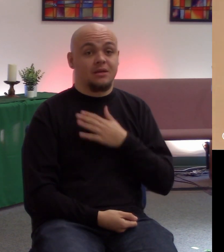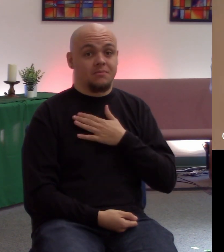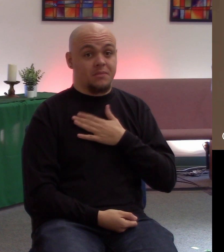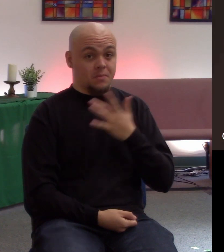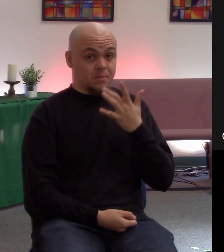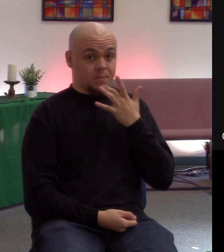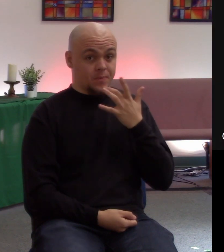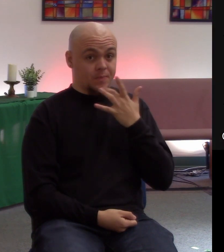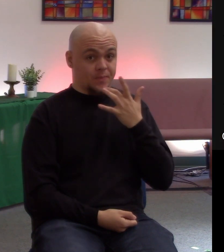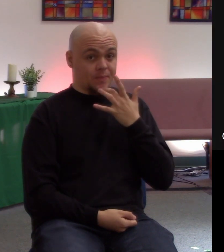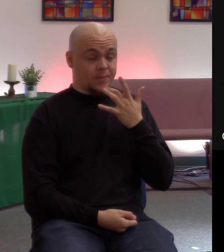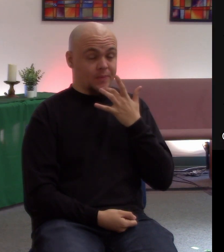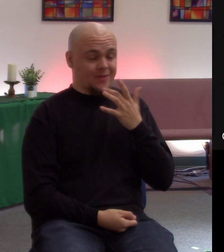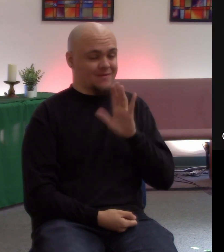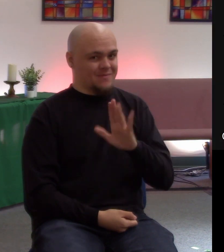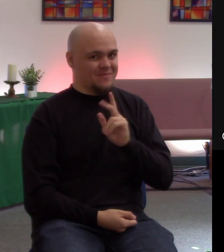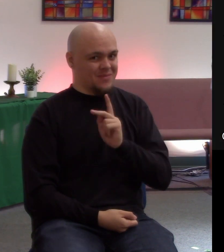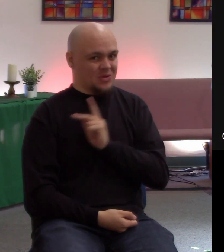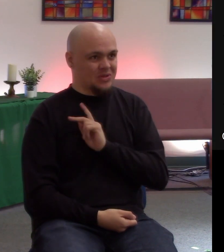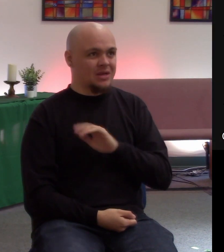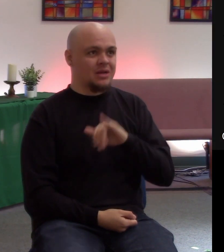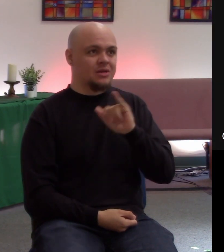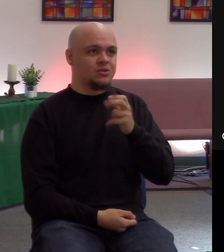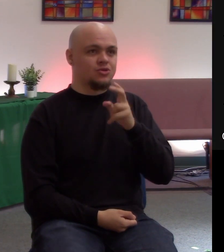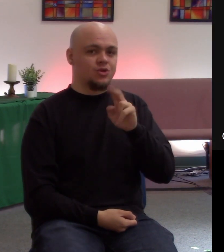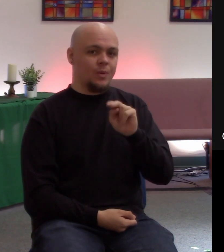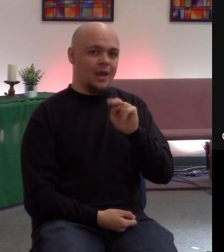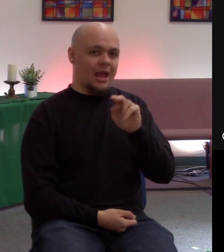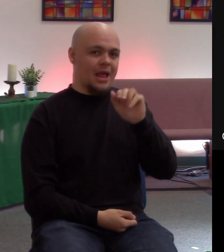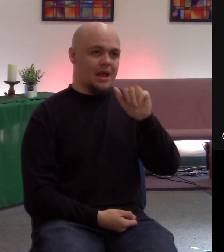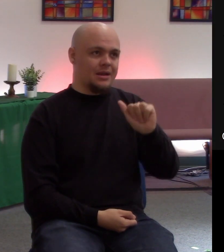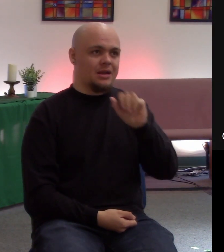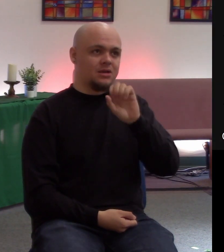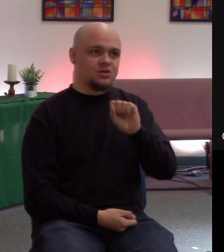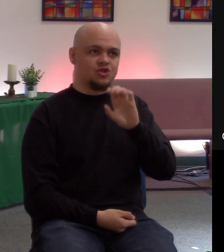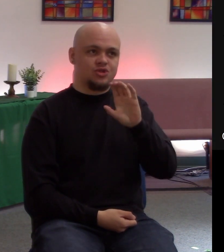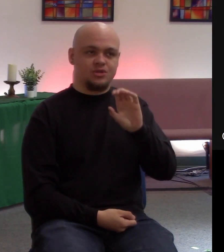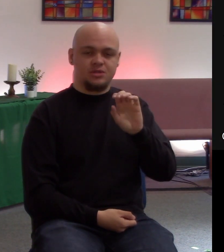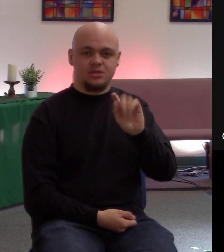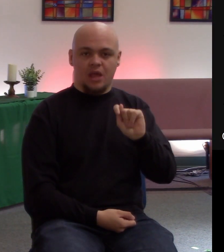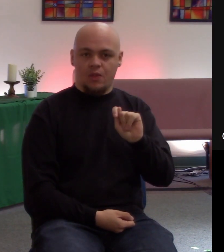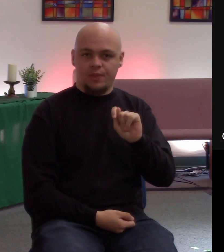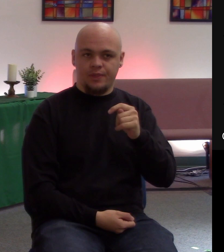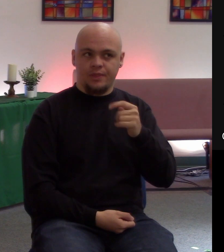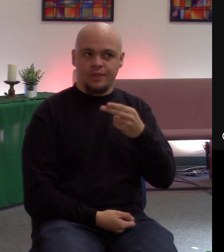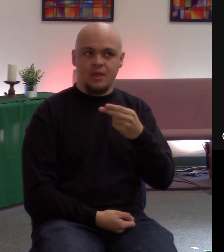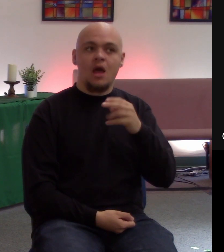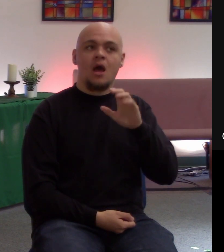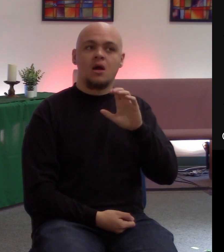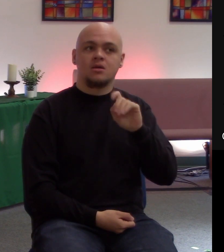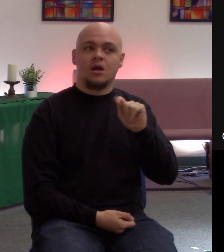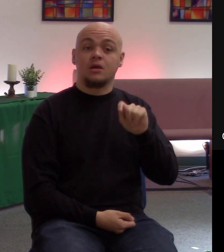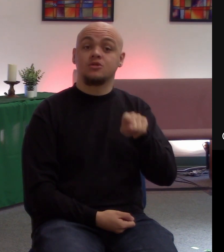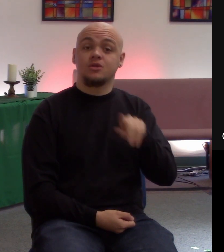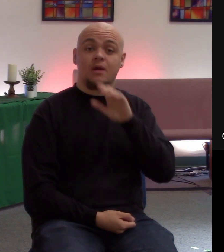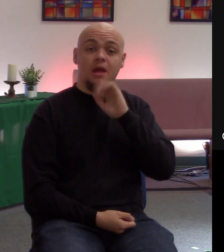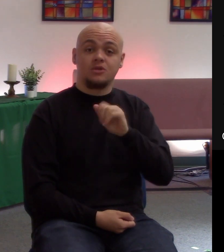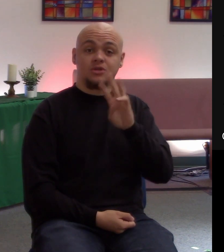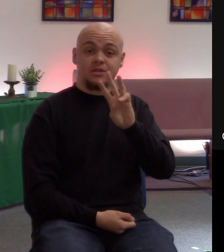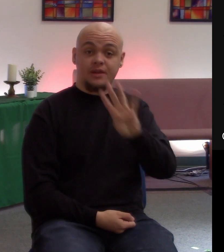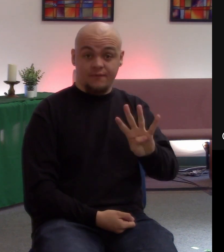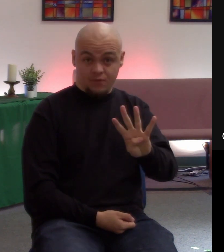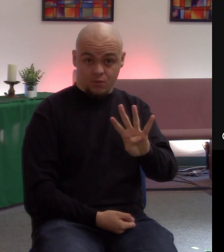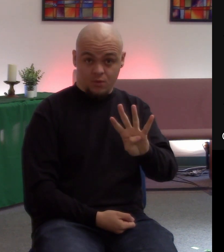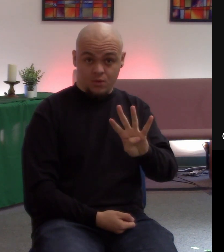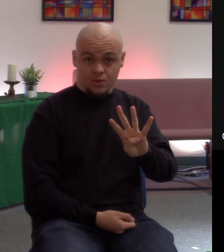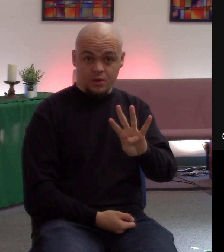I think this one's my personal favorite. Joanna Southcott. I mentioned her age, that she was 64